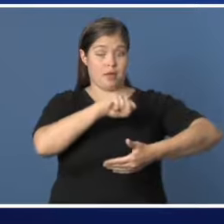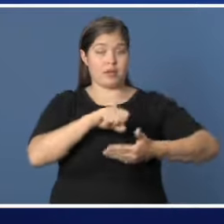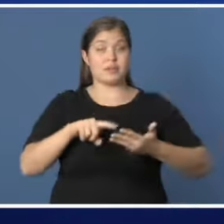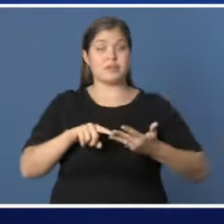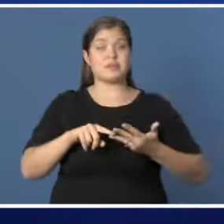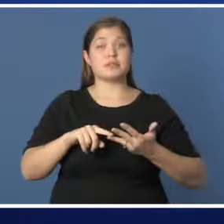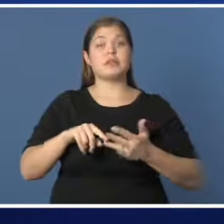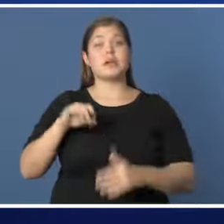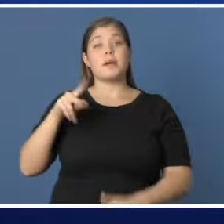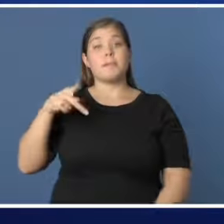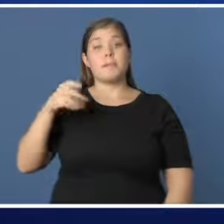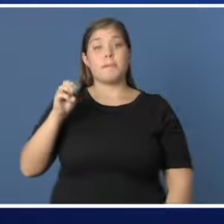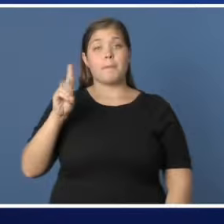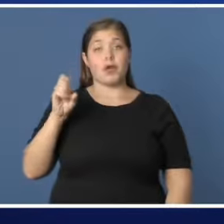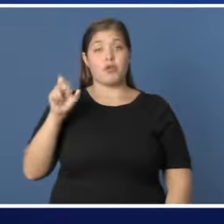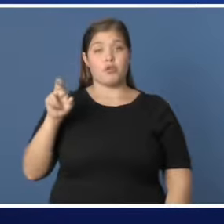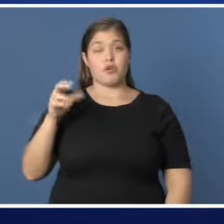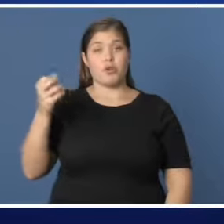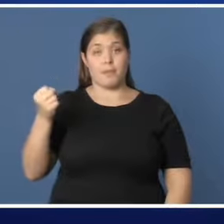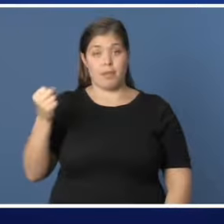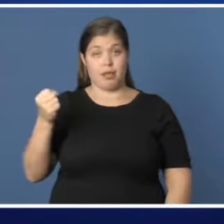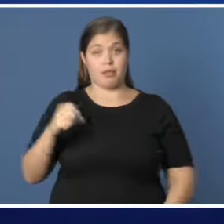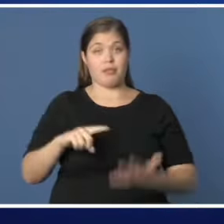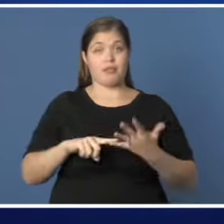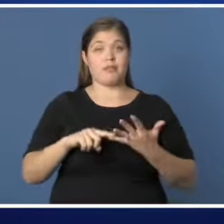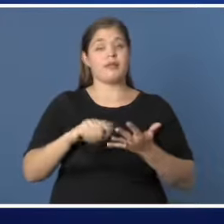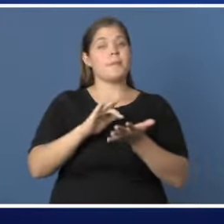bottles and powdered milk,